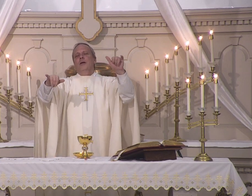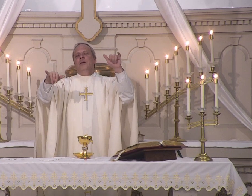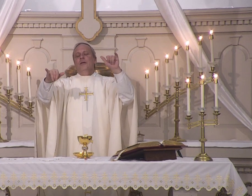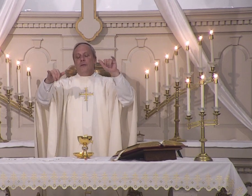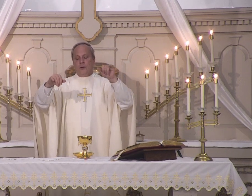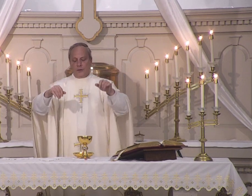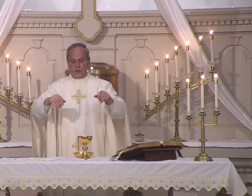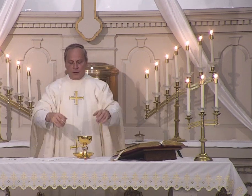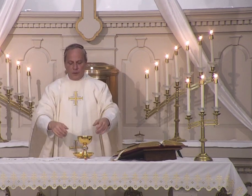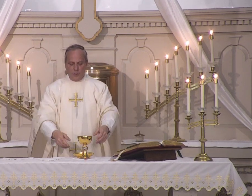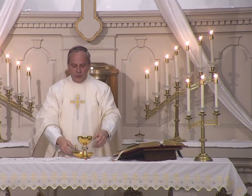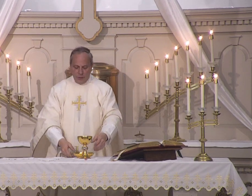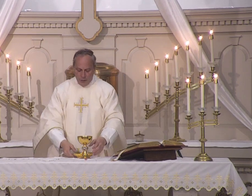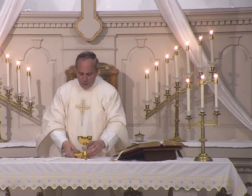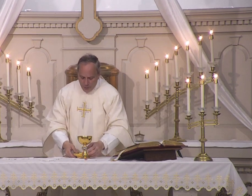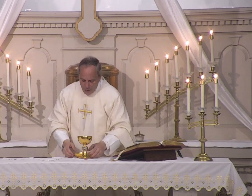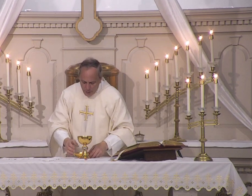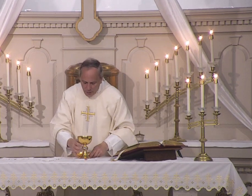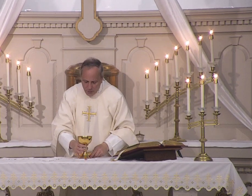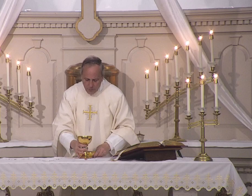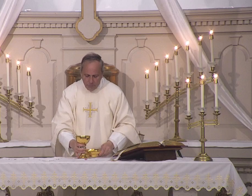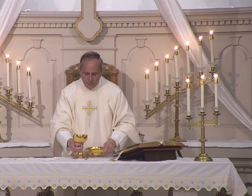and ever.